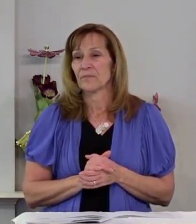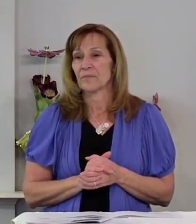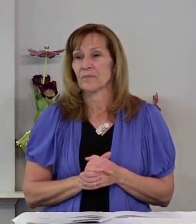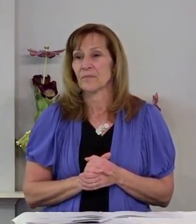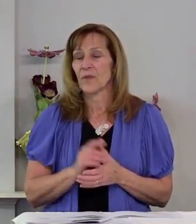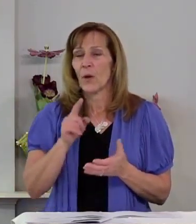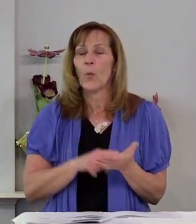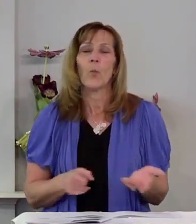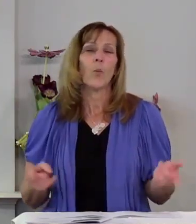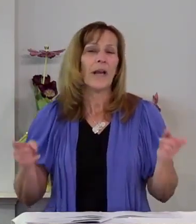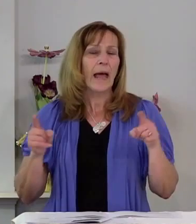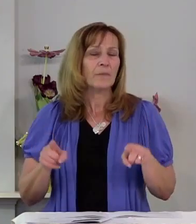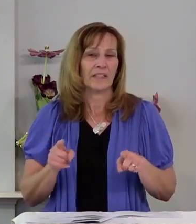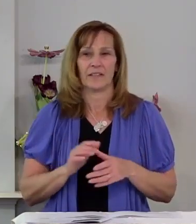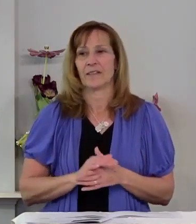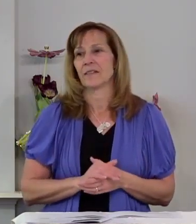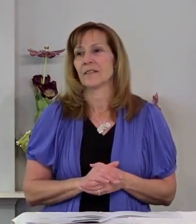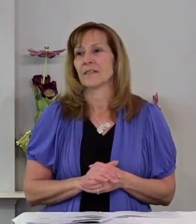What happened?